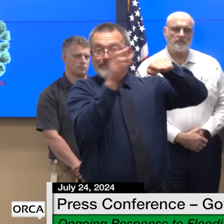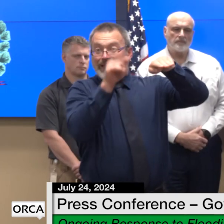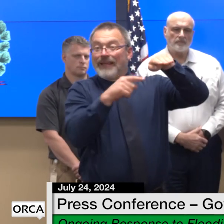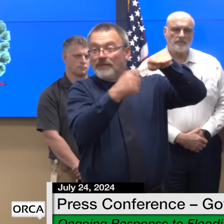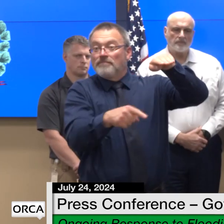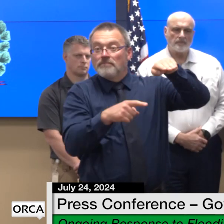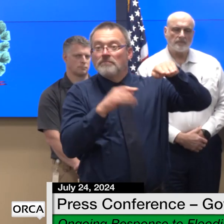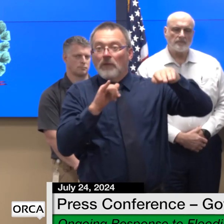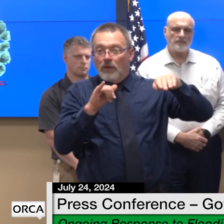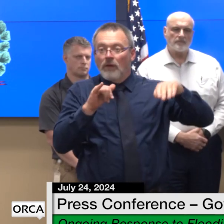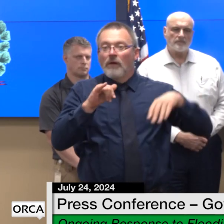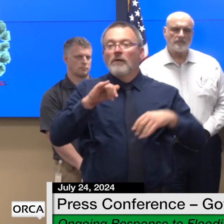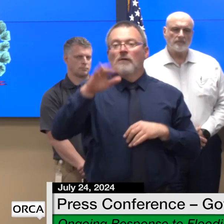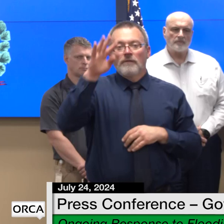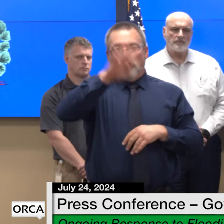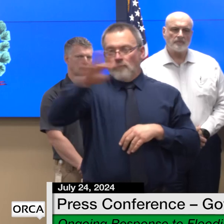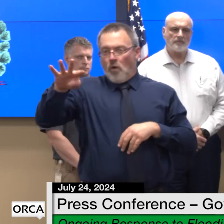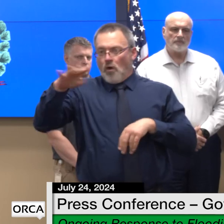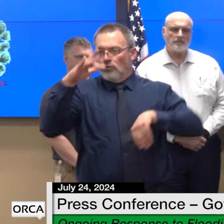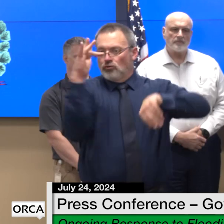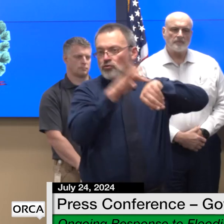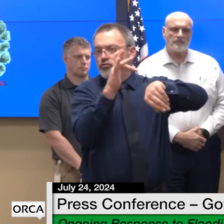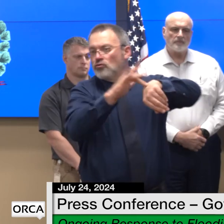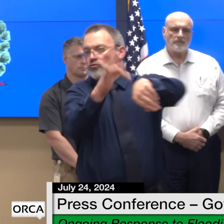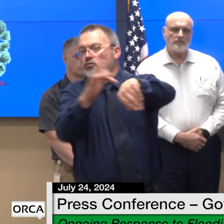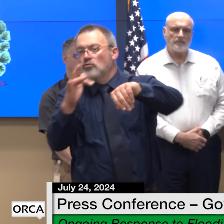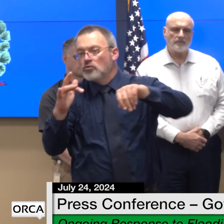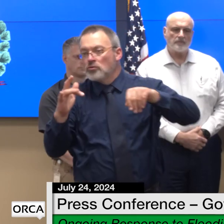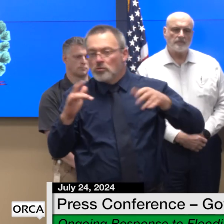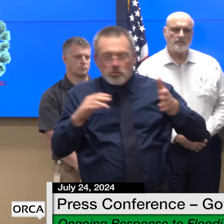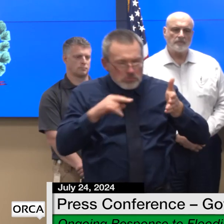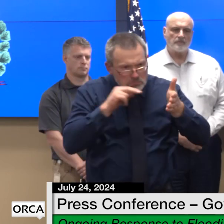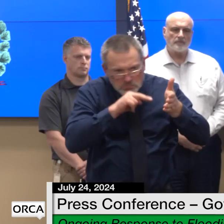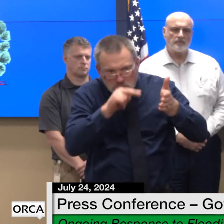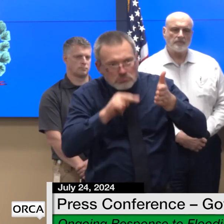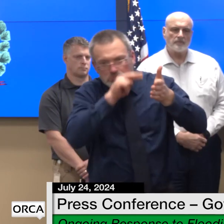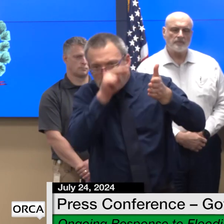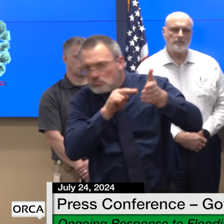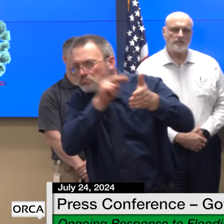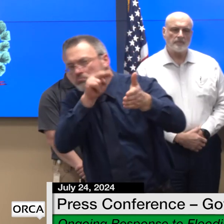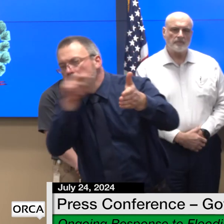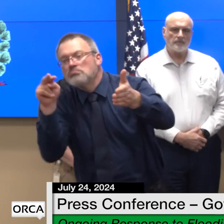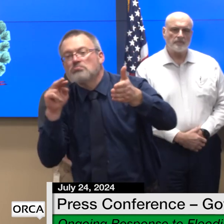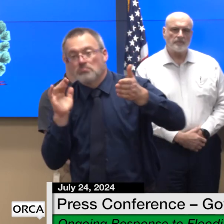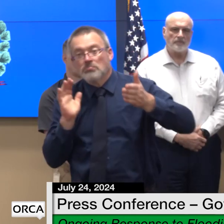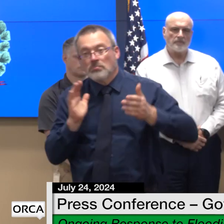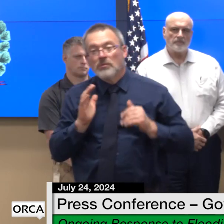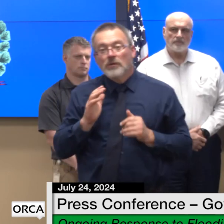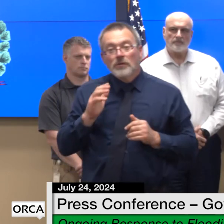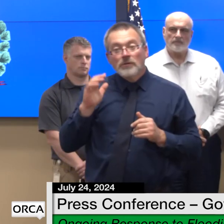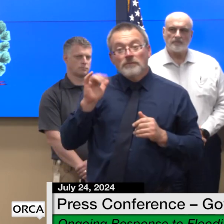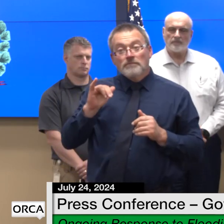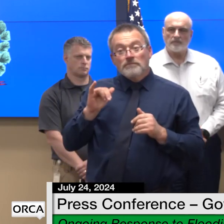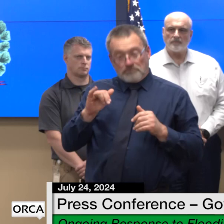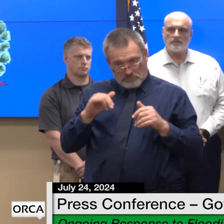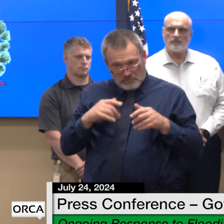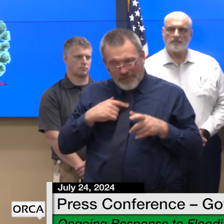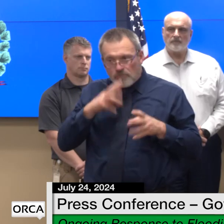storm, and damage continues to be minimal. Our river engineers have received upwards of 100